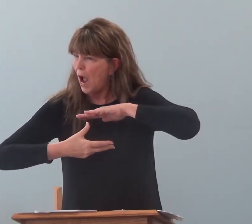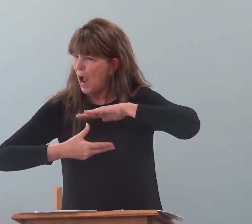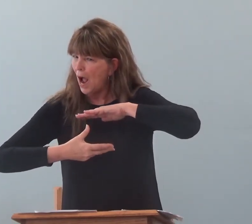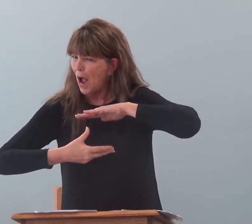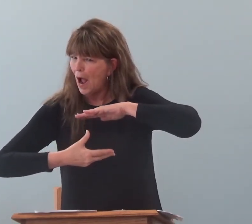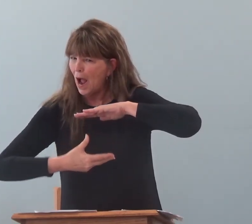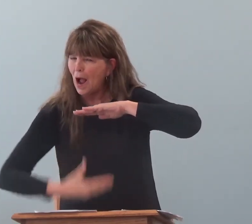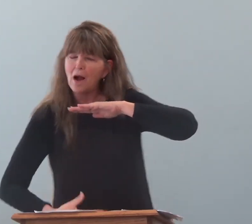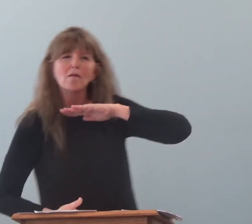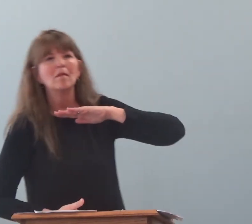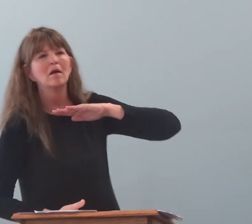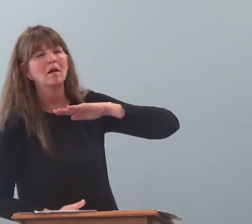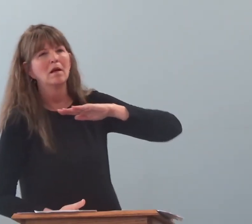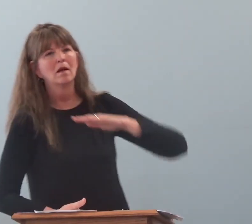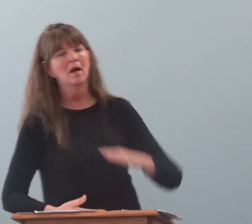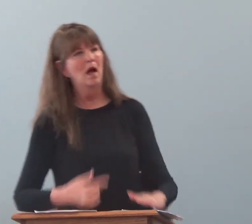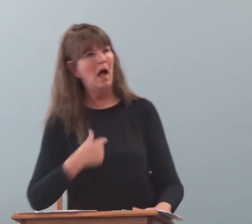my self-esteem right out.